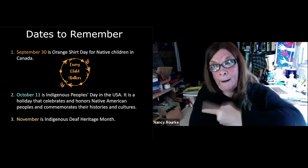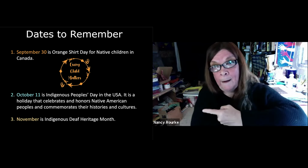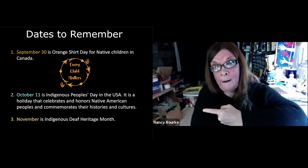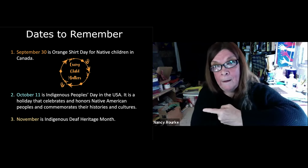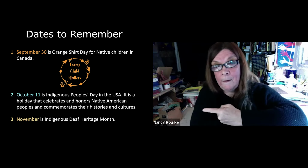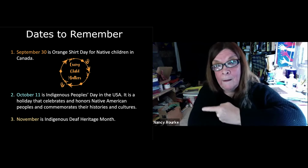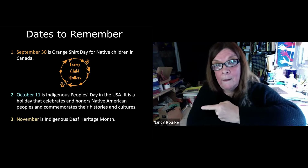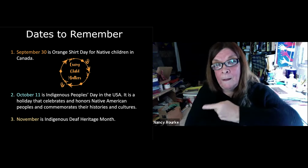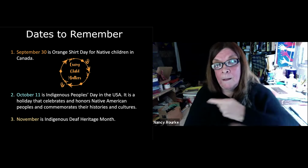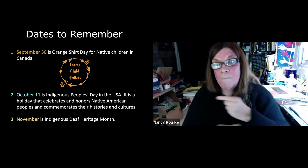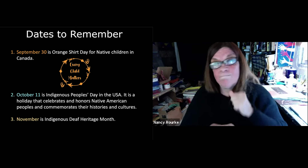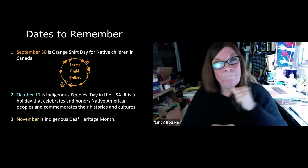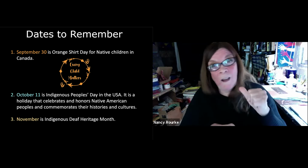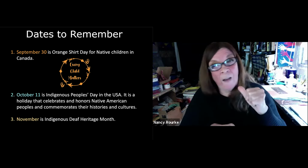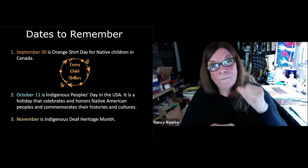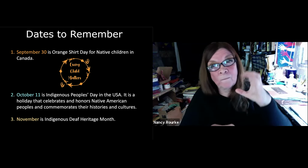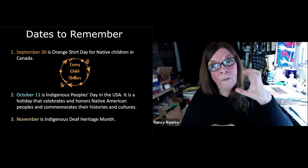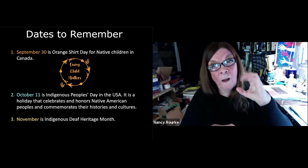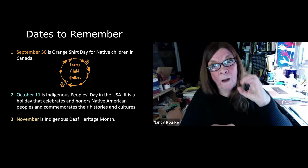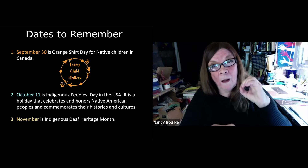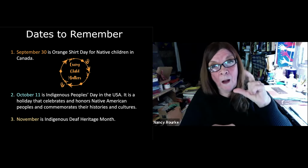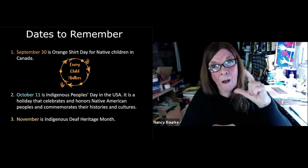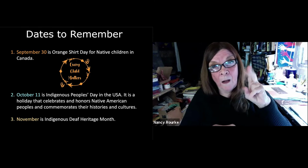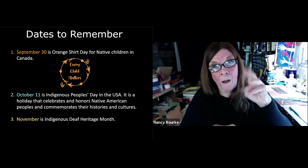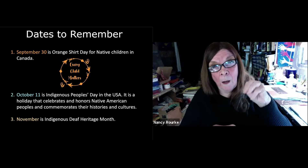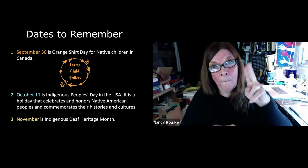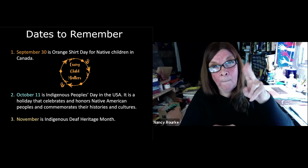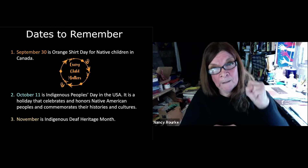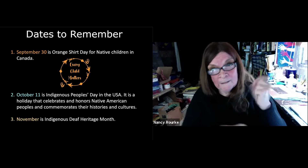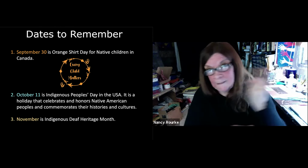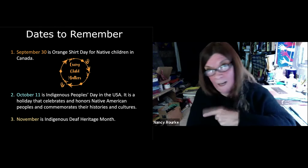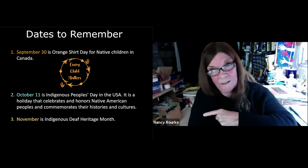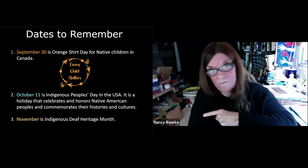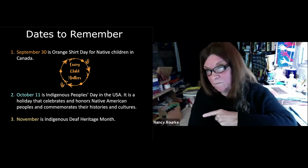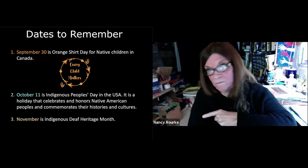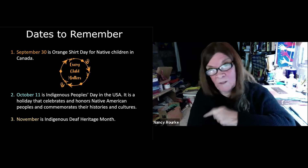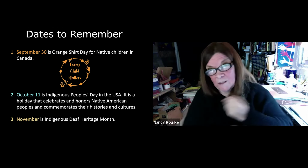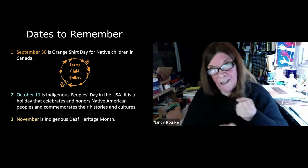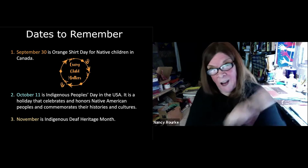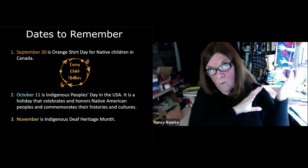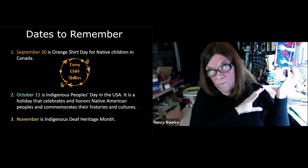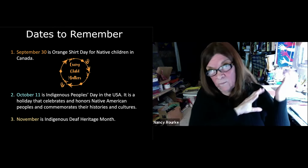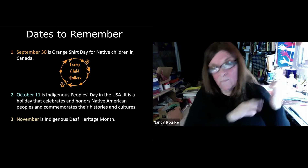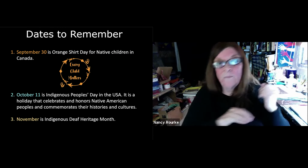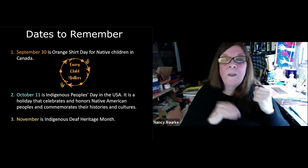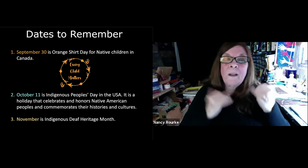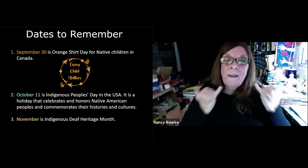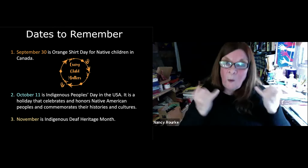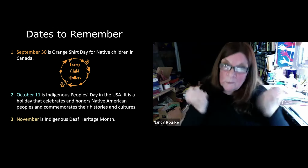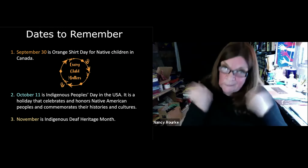And this day is now being called Indigenous Peoples Day. It is no longer being referred to as Columbus Day.